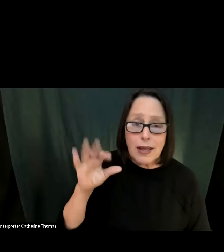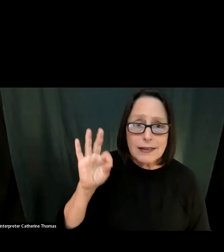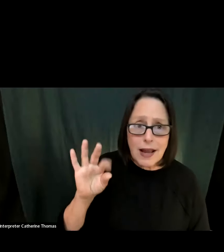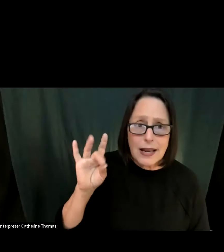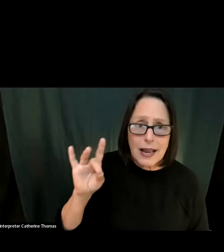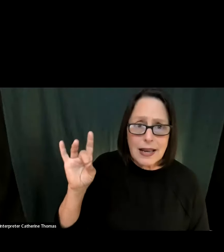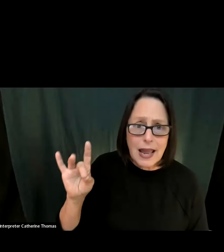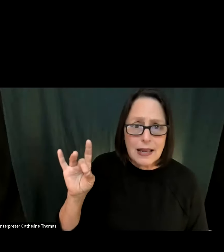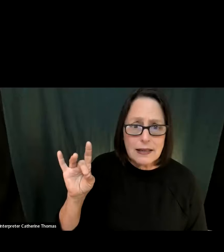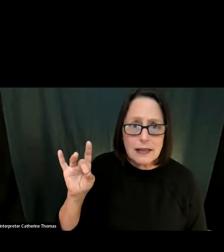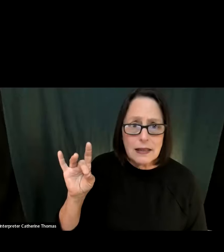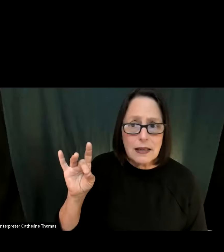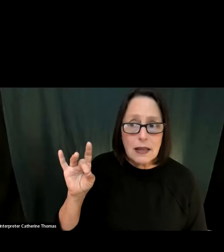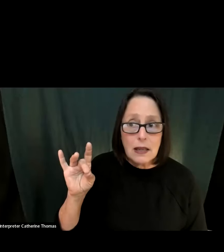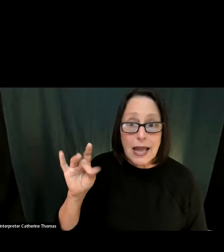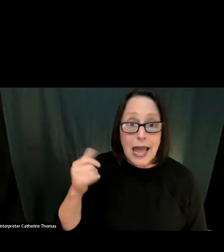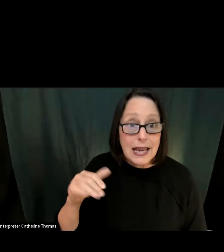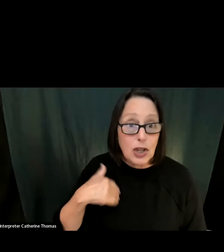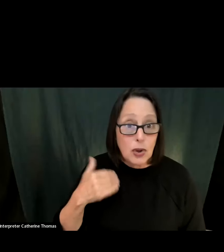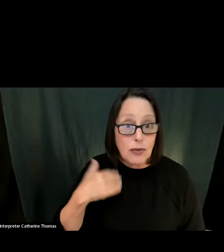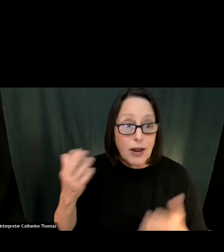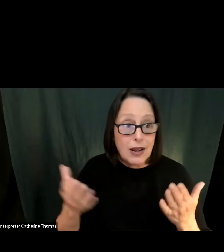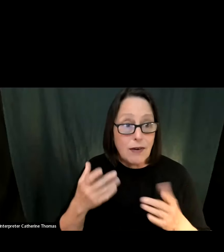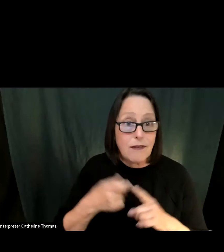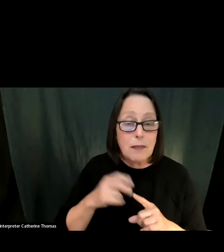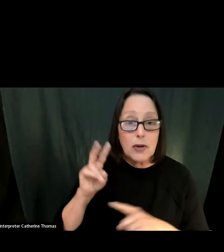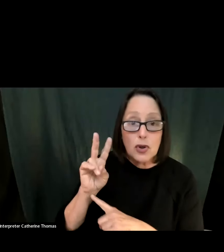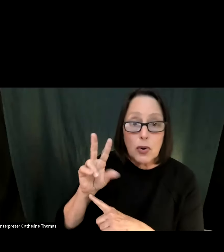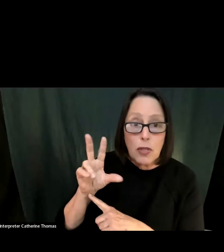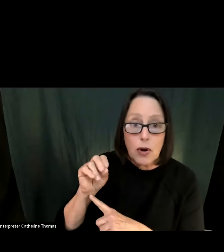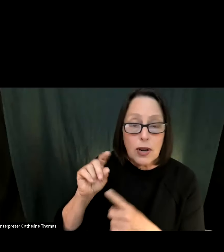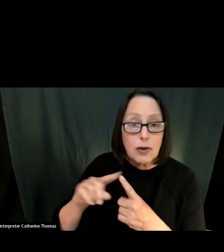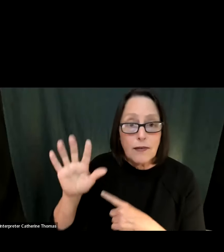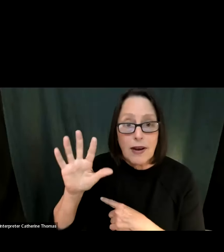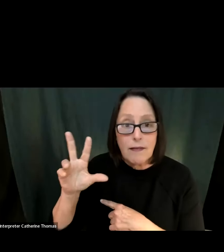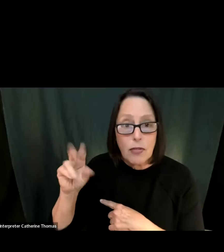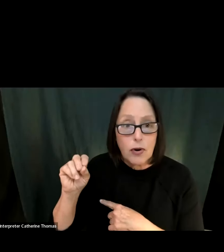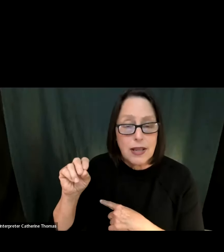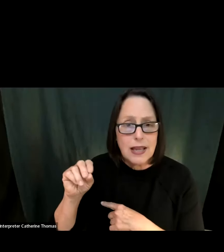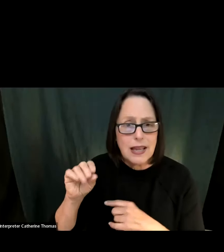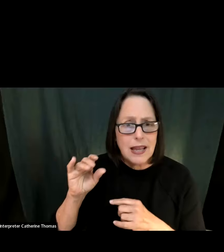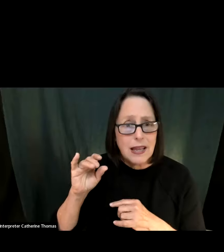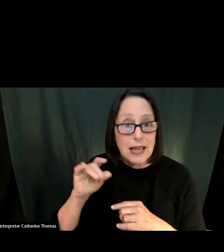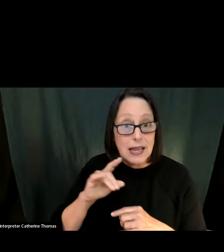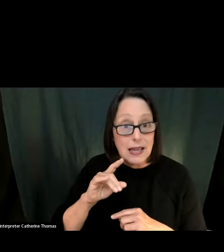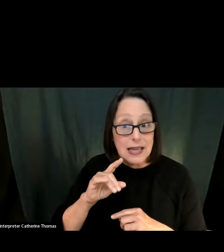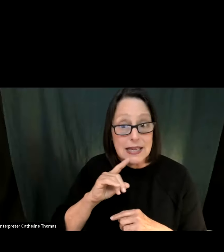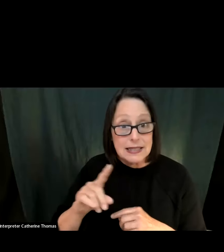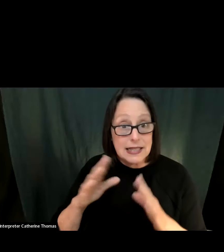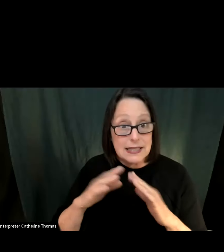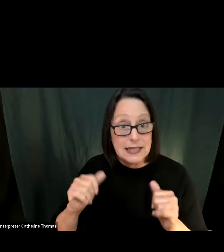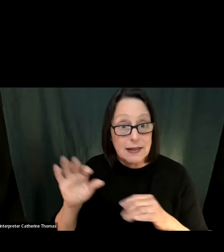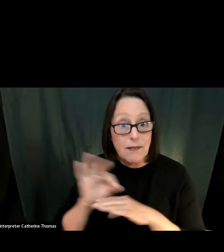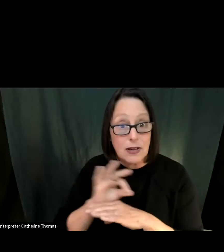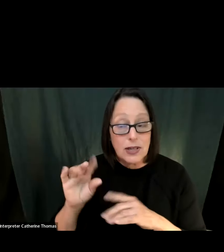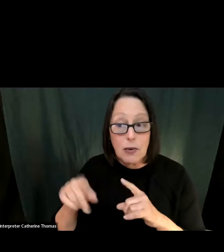you were actually in this meeting today during the hours of 2:30 and 5:30, whether or not the system is still functioning when